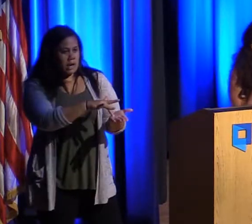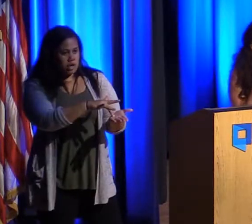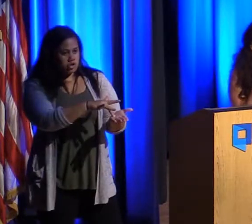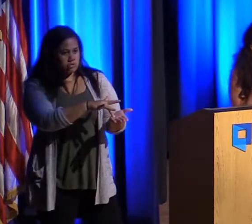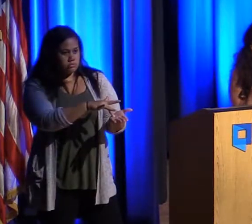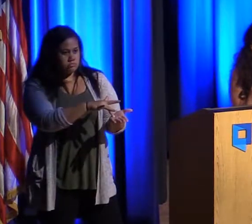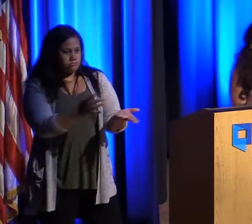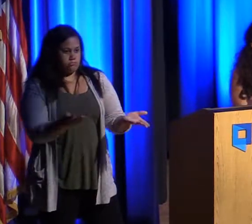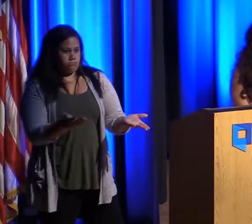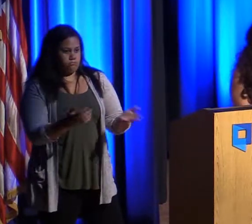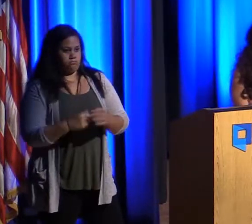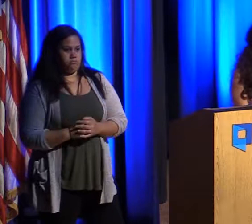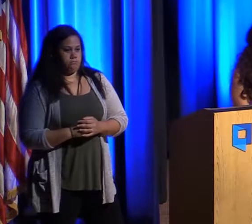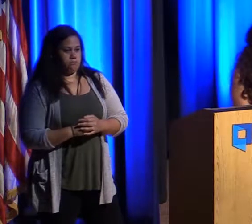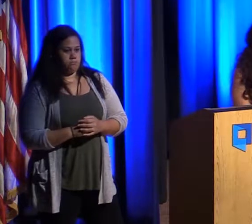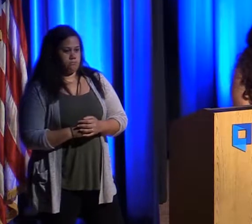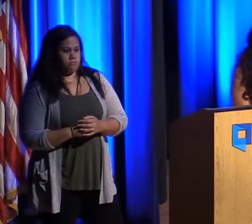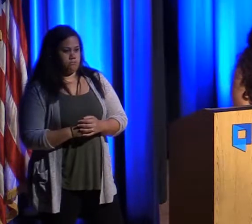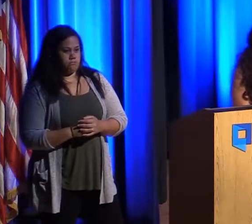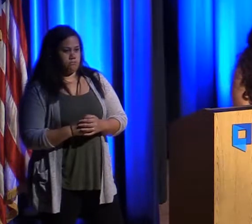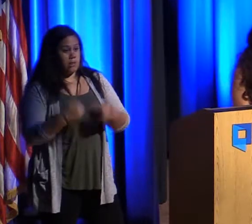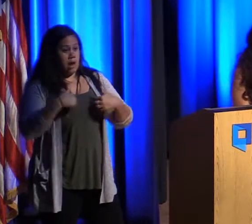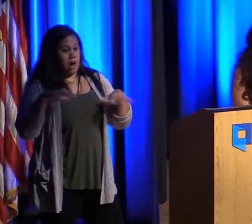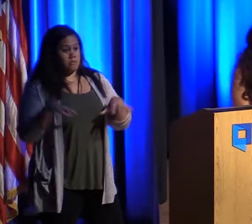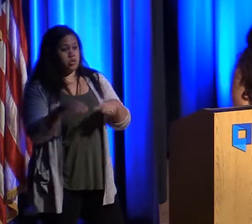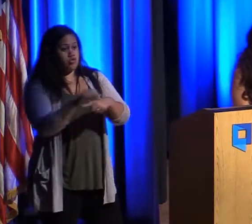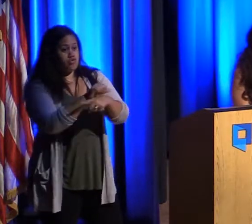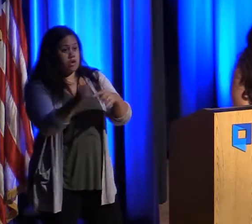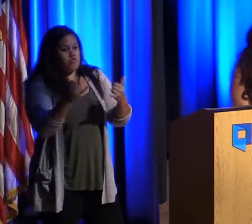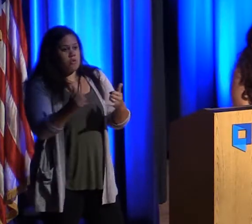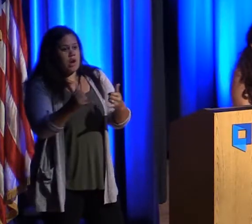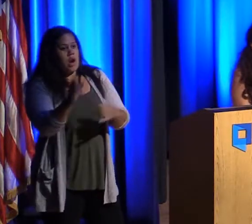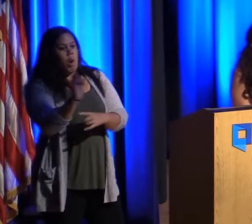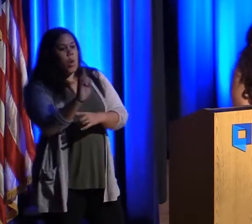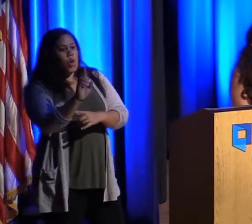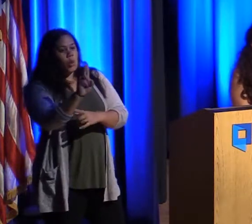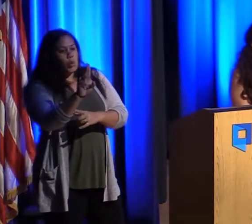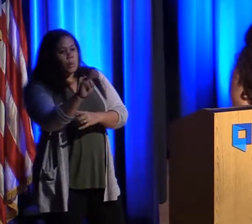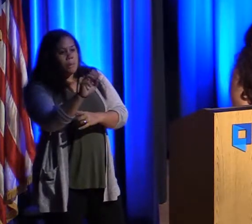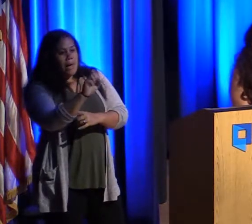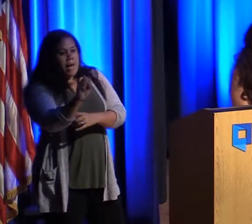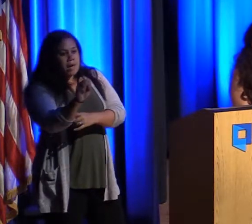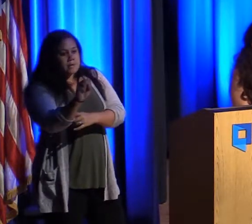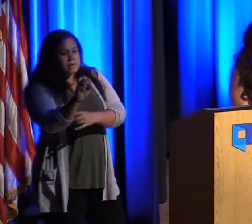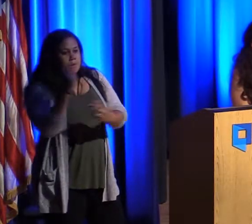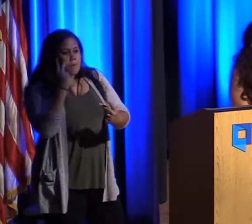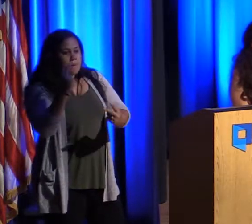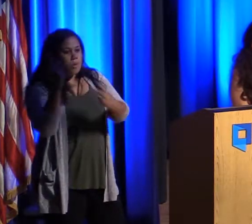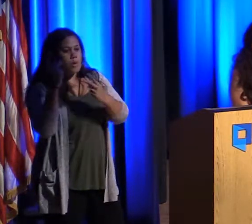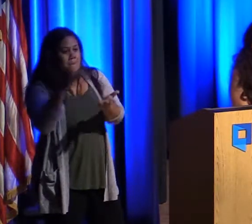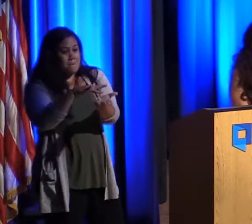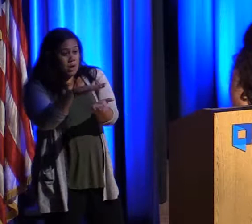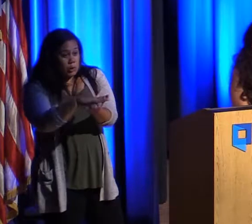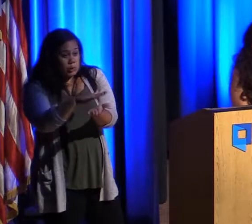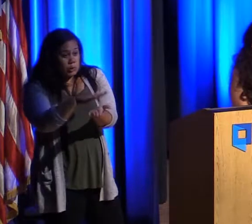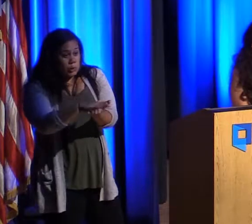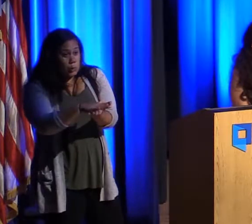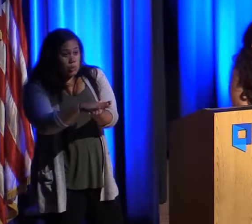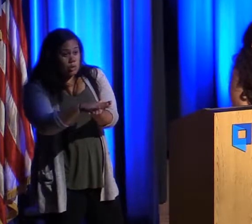artery bypass surgery. I'm doing some training right now at UMass Memorial at the medical school with